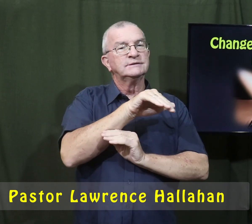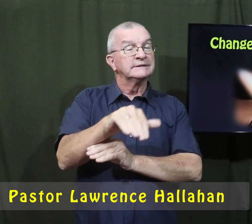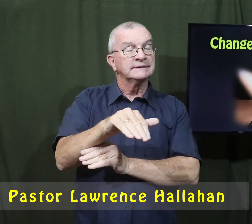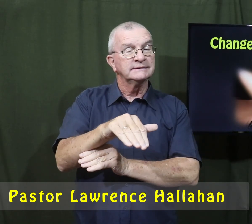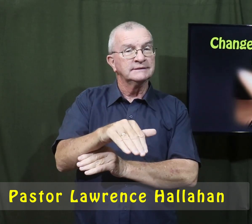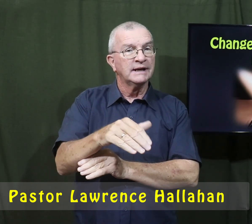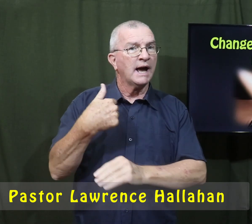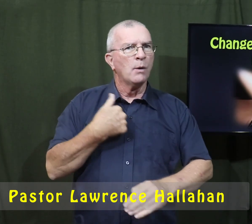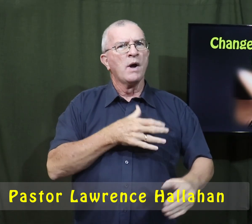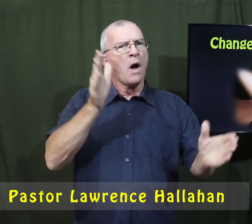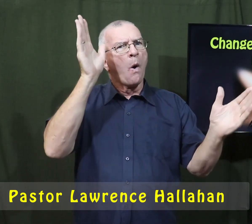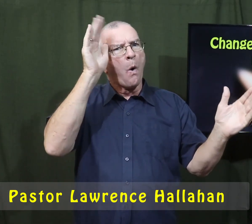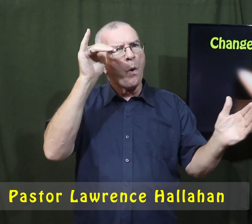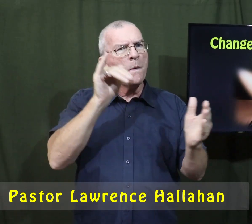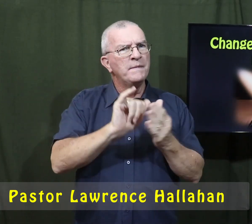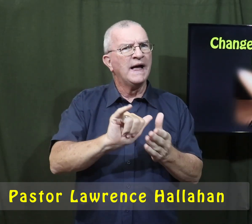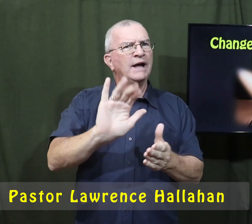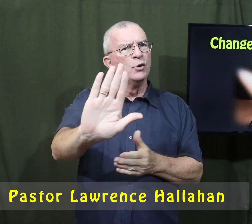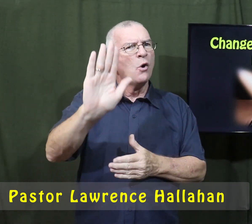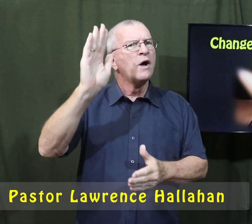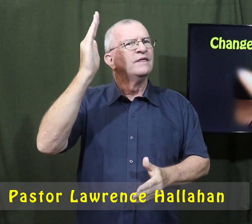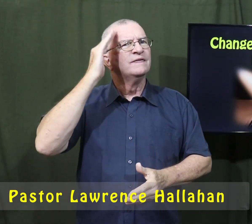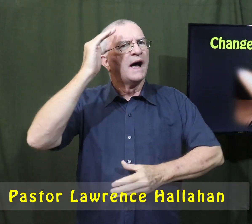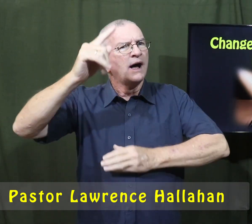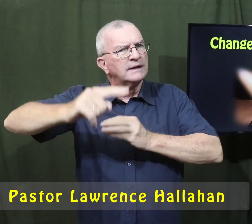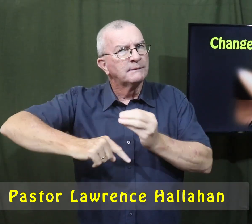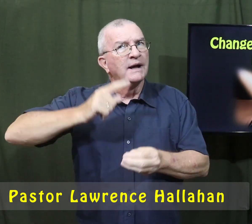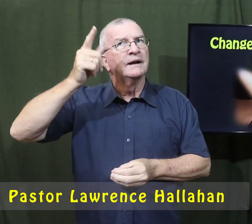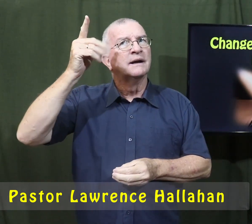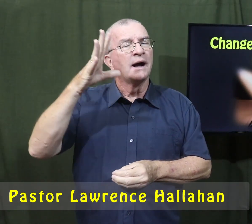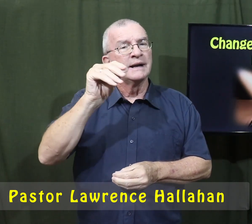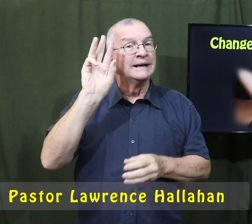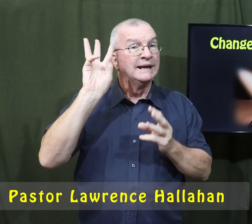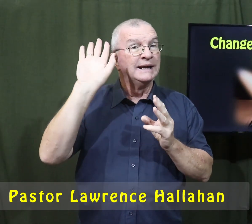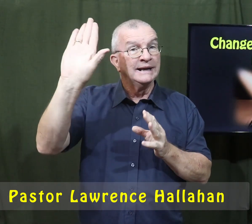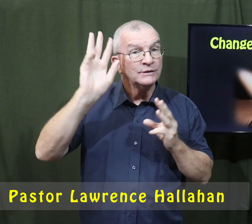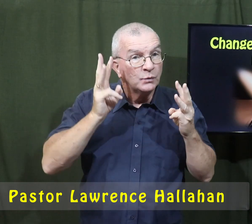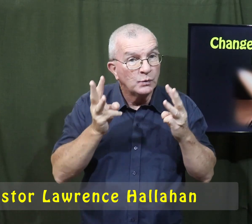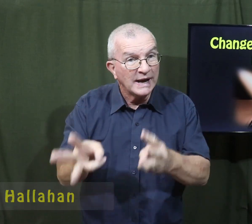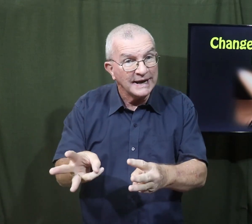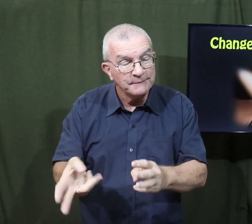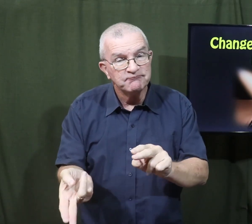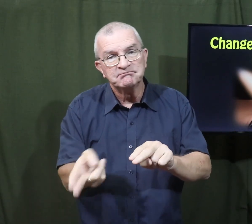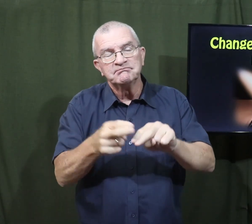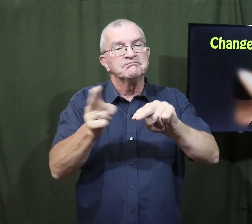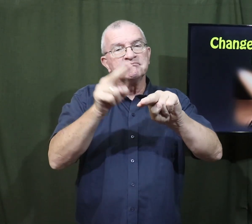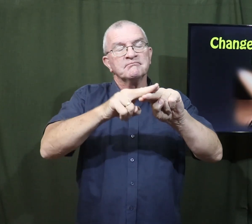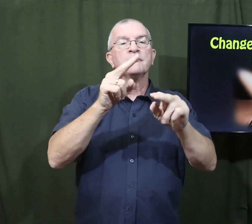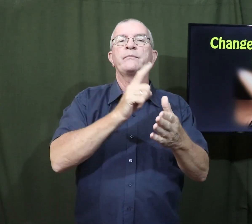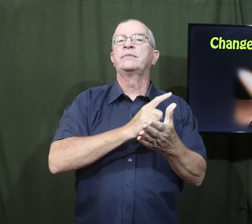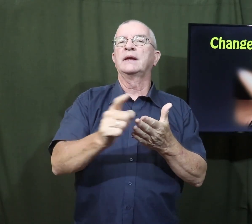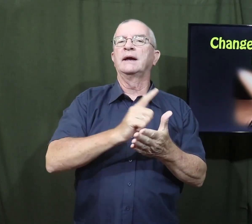joined with us tonight, and we hope that your knowledge about God and His ways would increase every